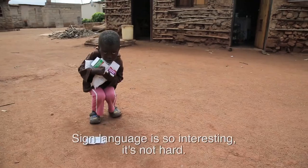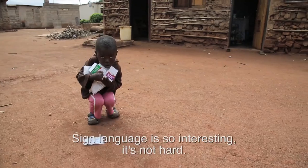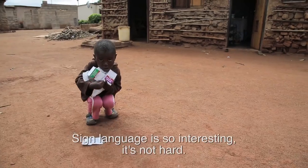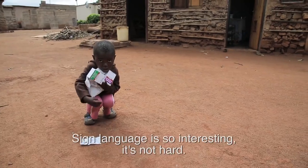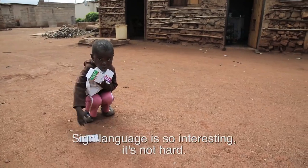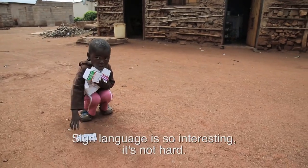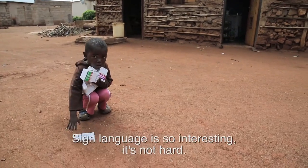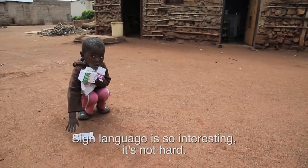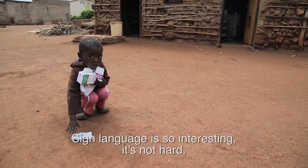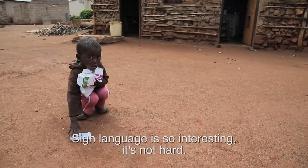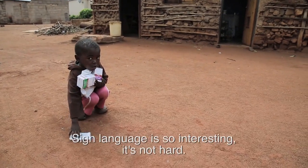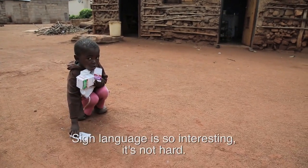Sign language is so interesting.